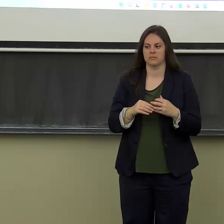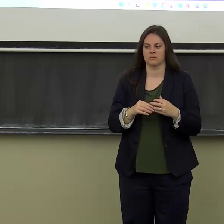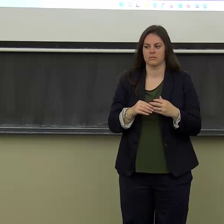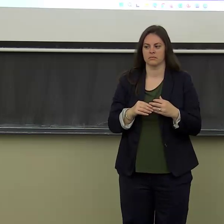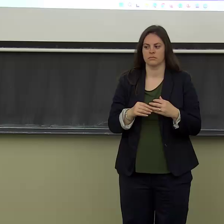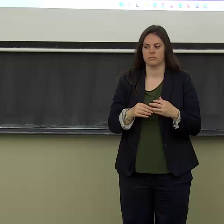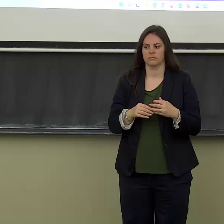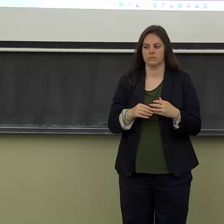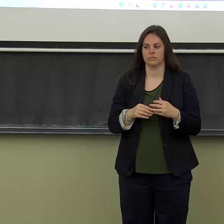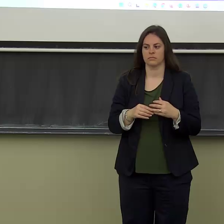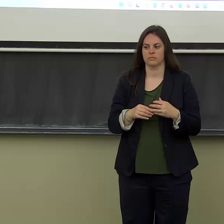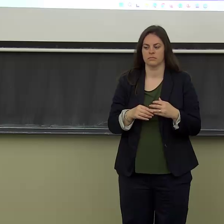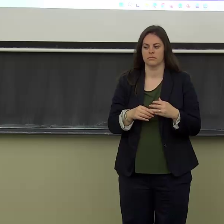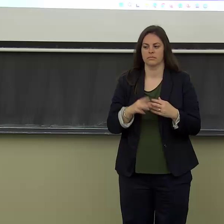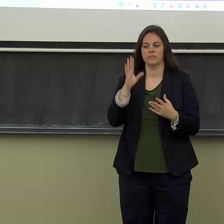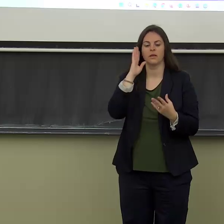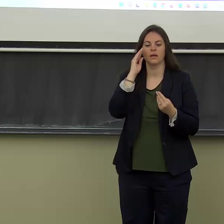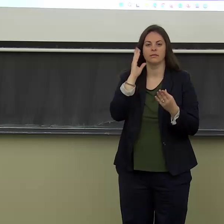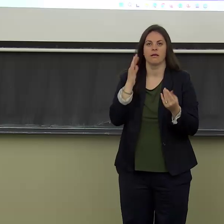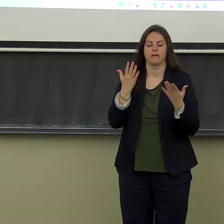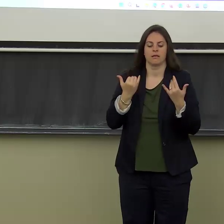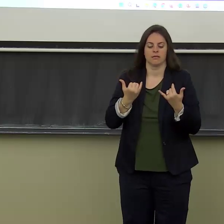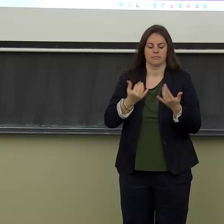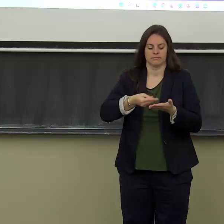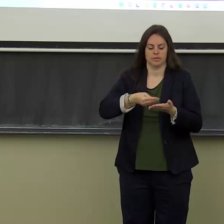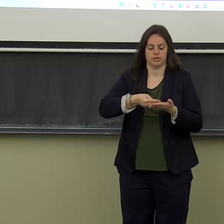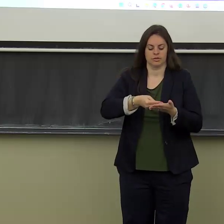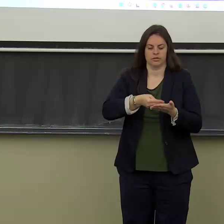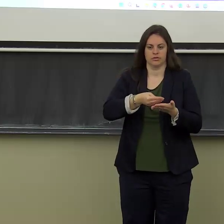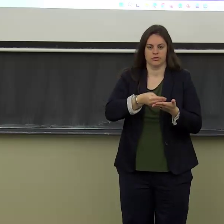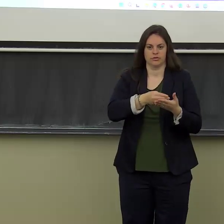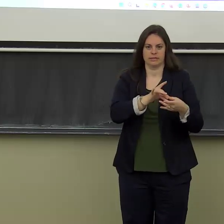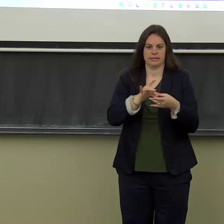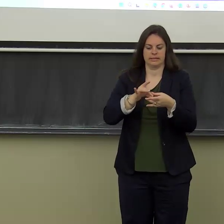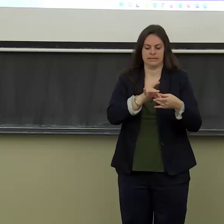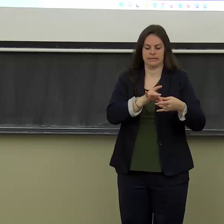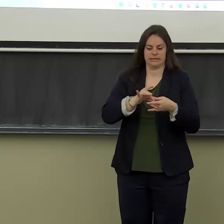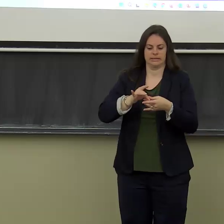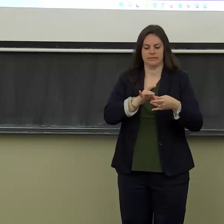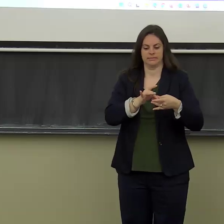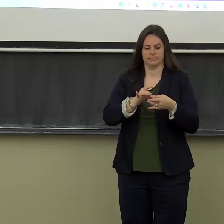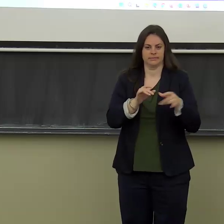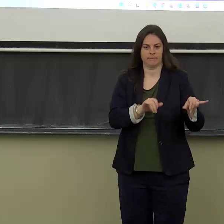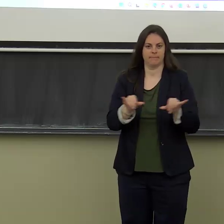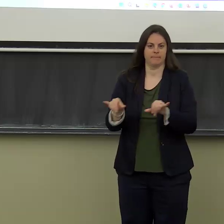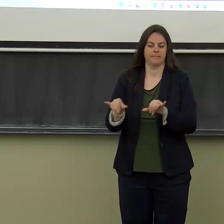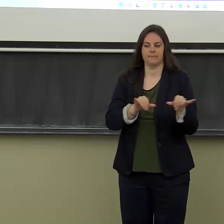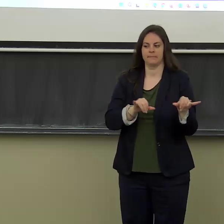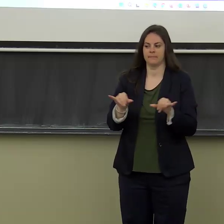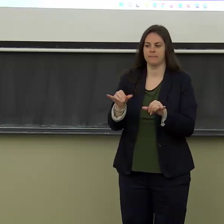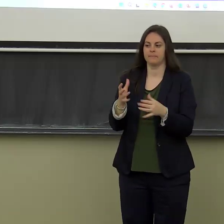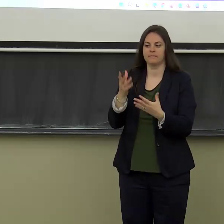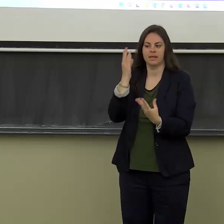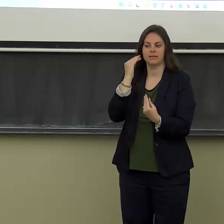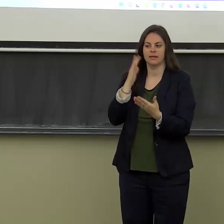Data as currency. Companies have been talking about data as the new currency and way of